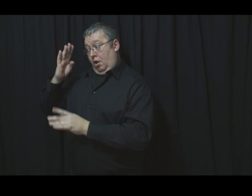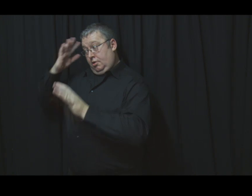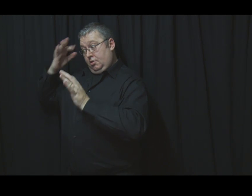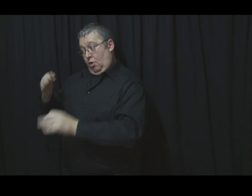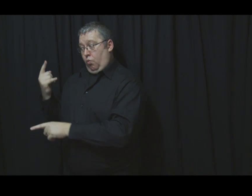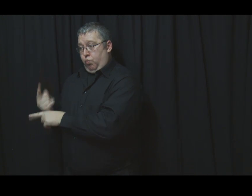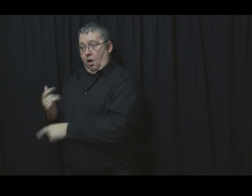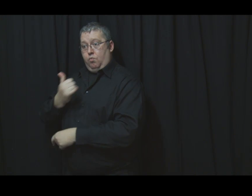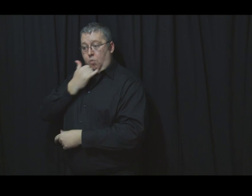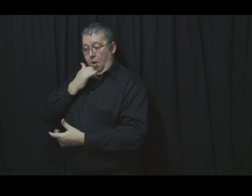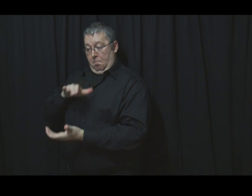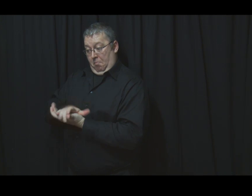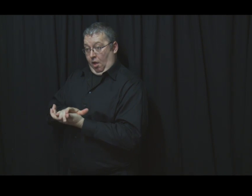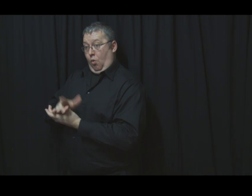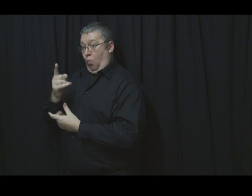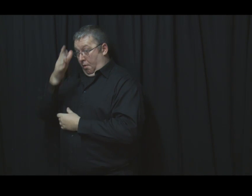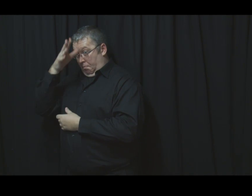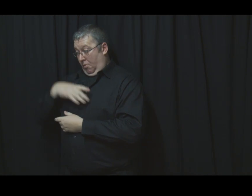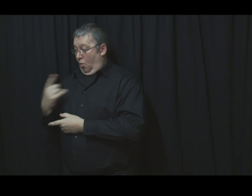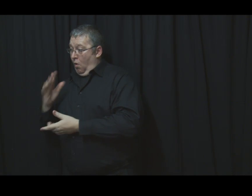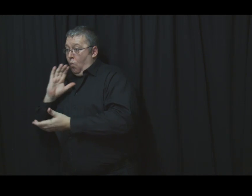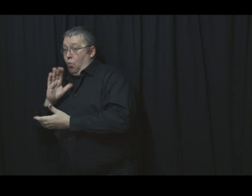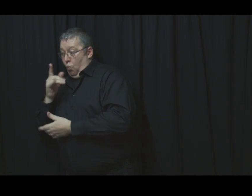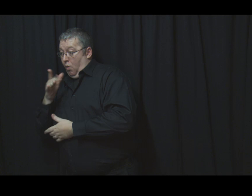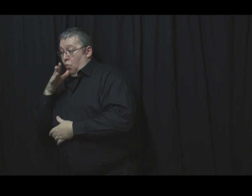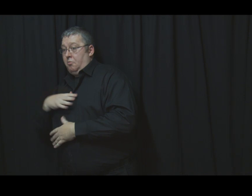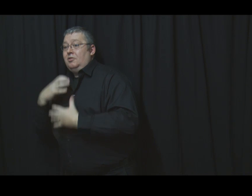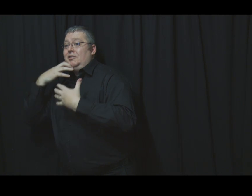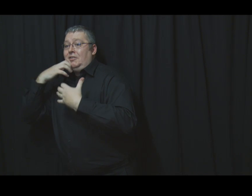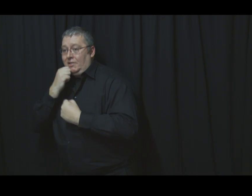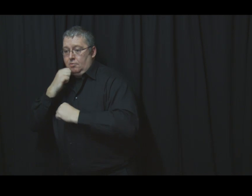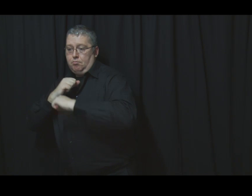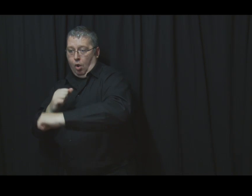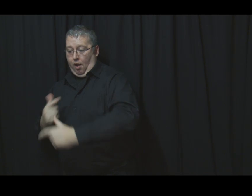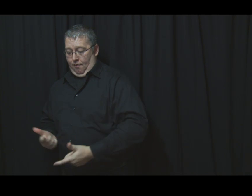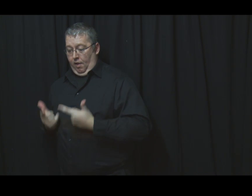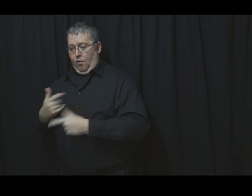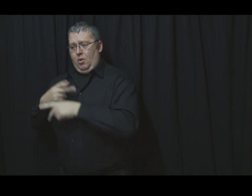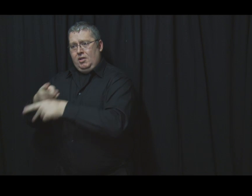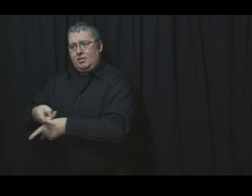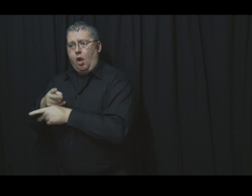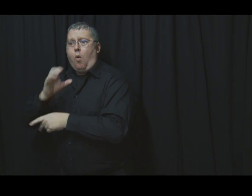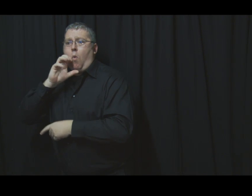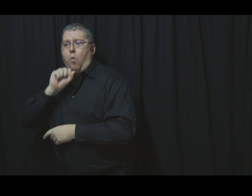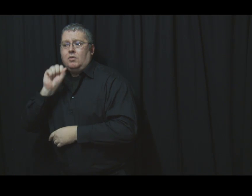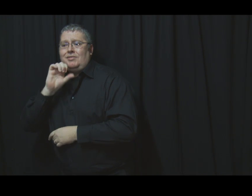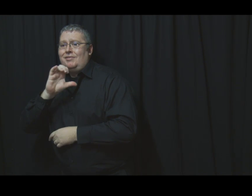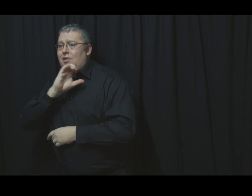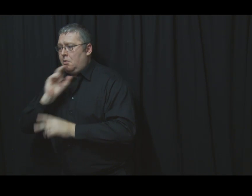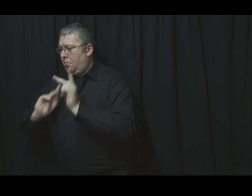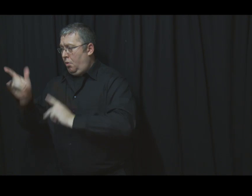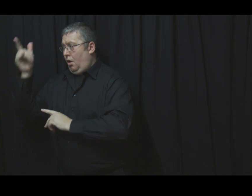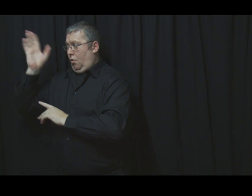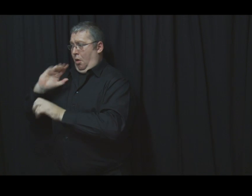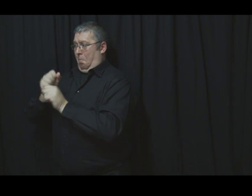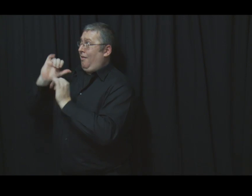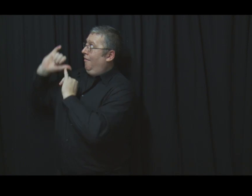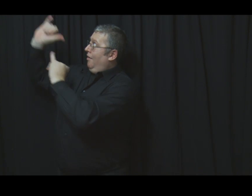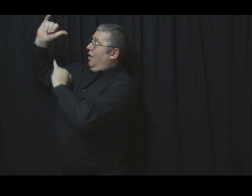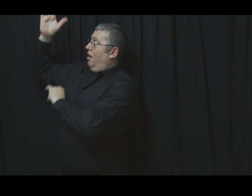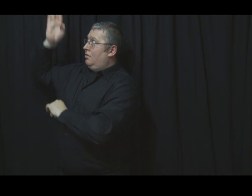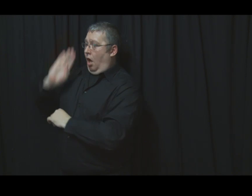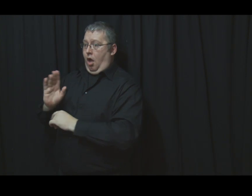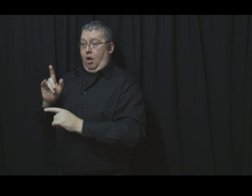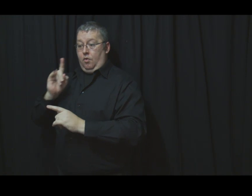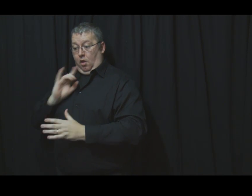wrong. Marriage, one man and one woman. Sanctity of life. We care for old people. They're made in the image of God. Life begins at fertilization, so abortion is